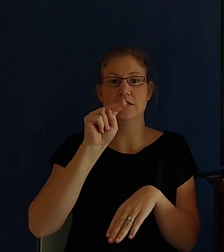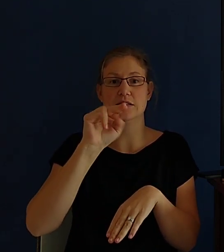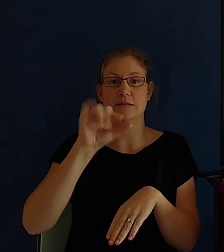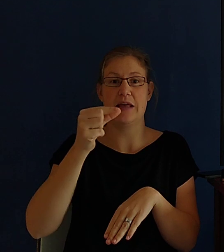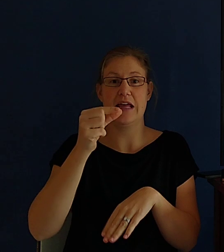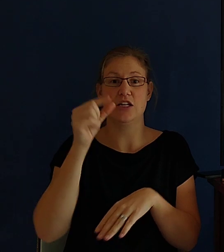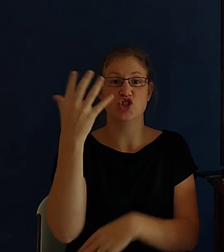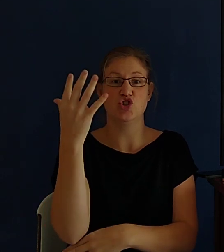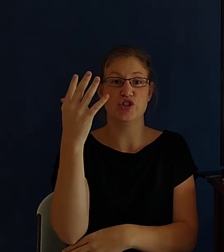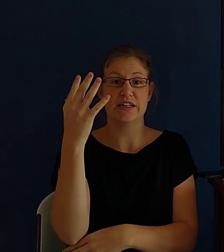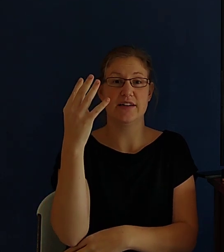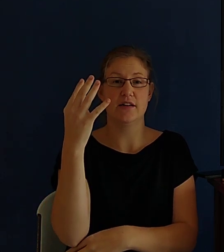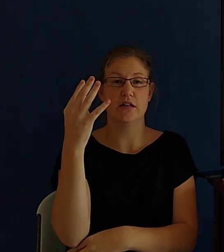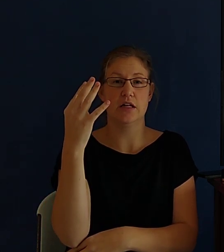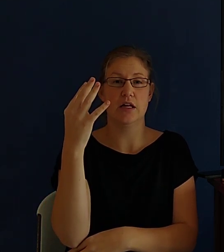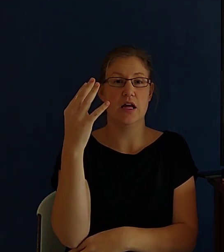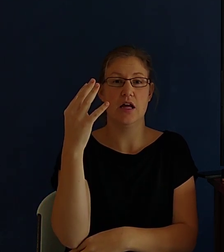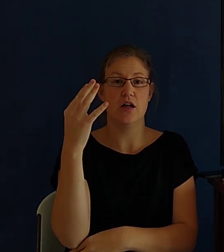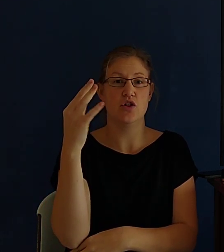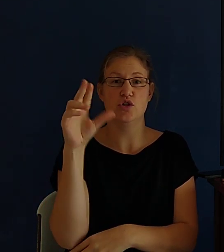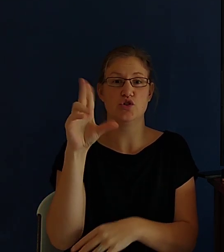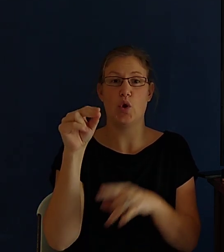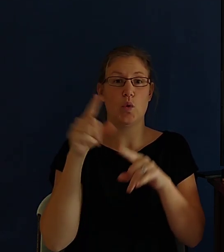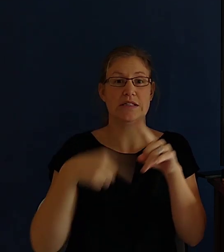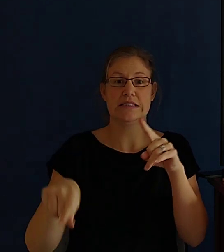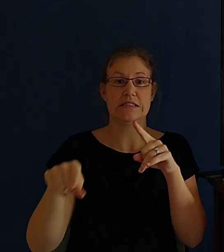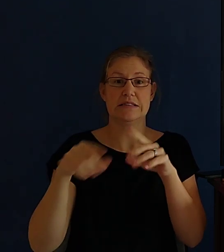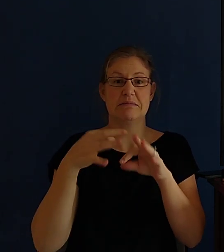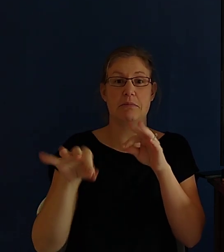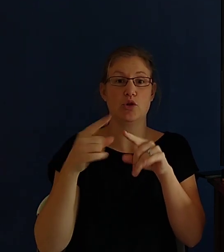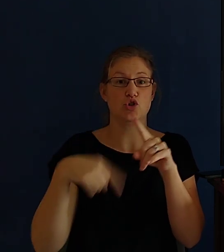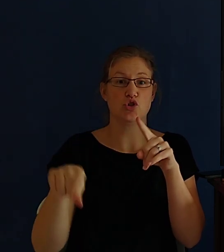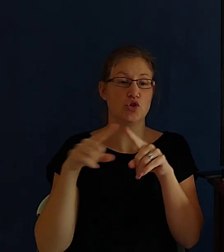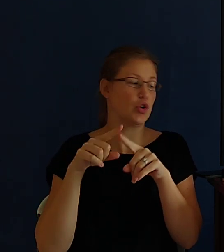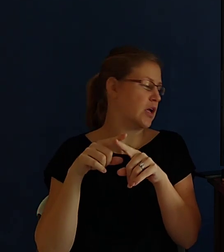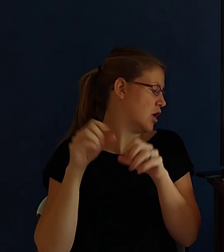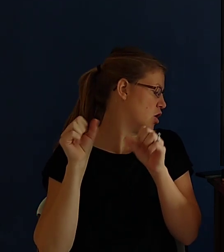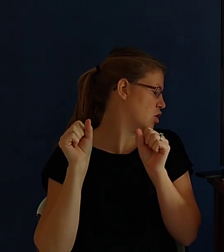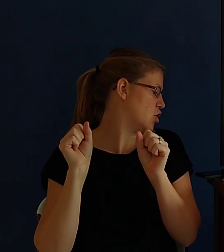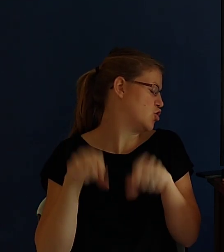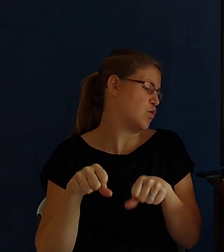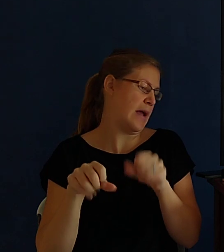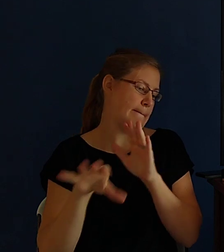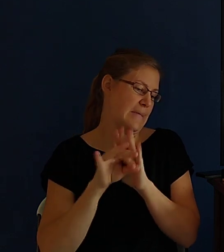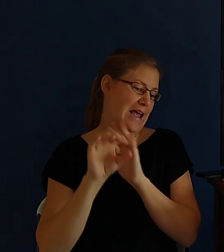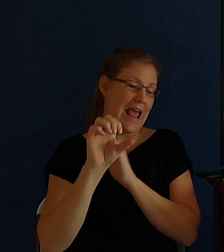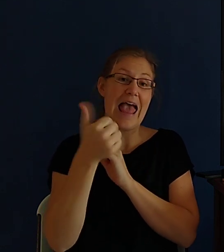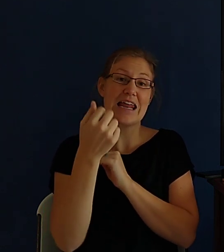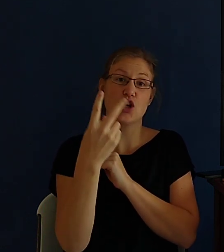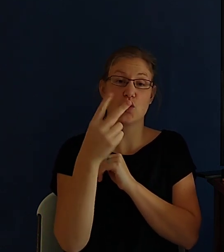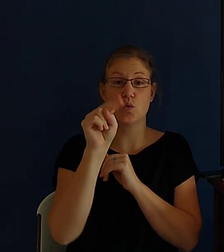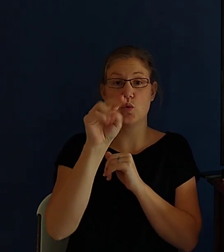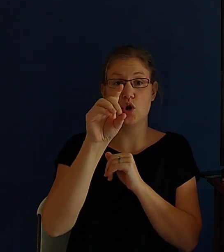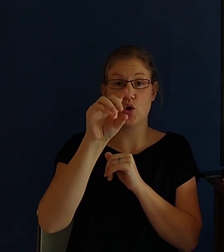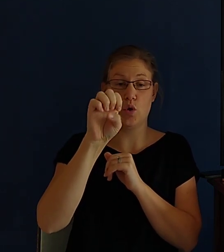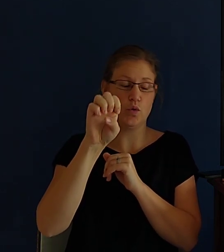is no a simple circuit. You can choose any two nodes in this graph or